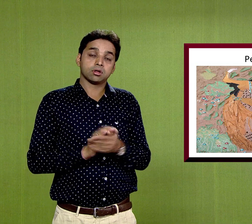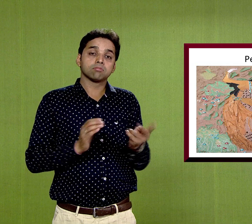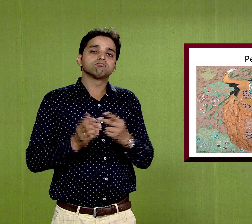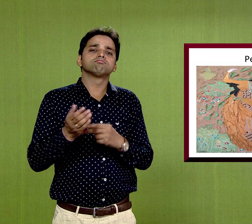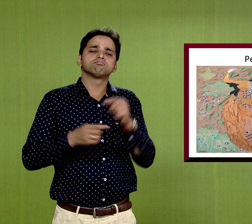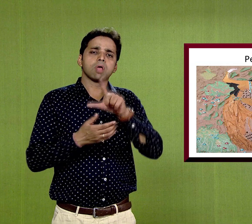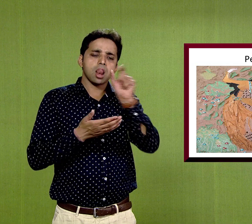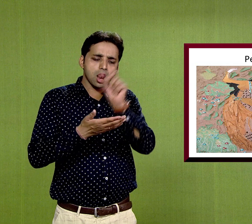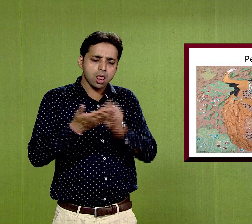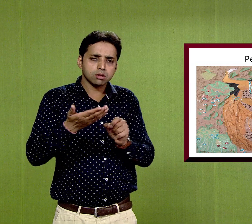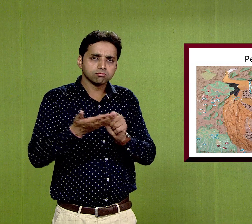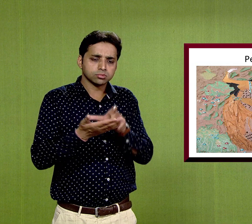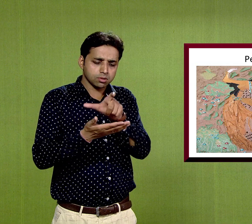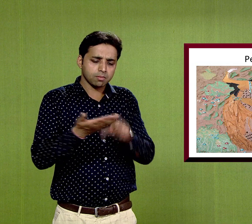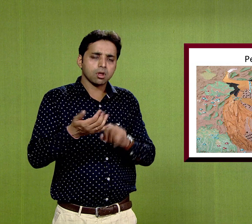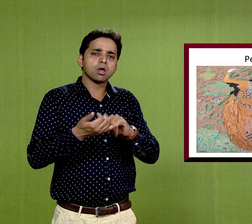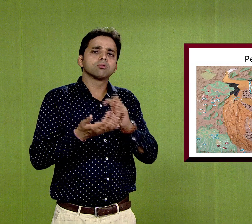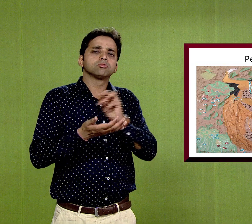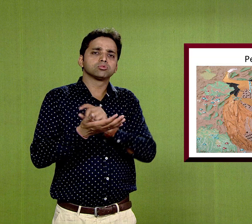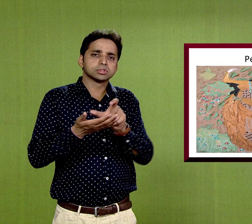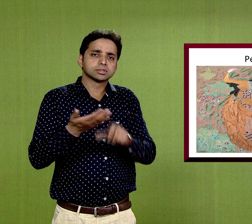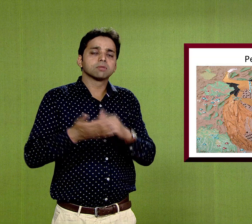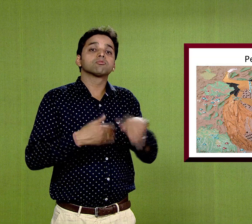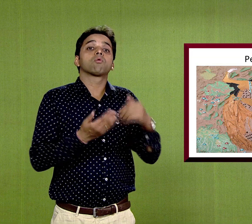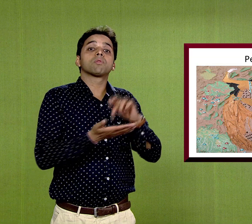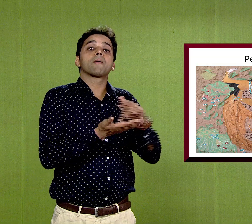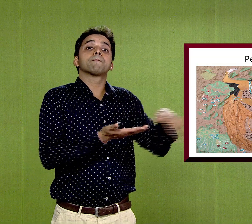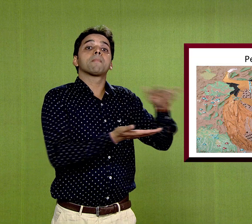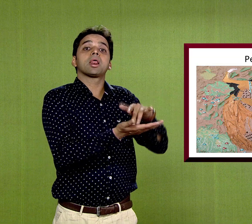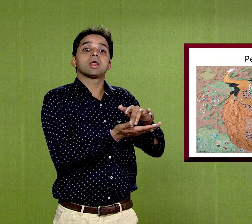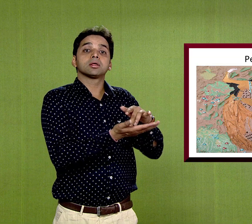illustrated manuscripts from the place Iran